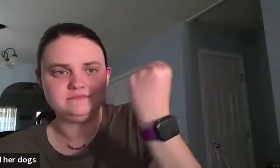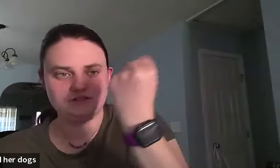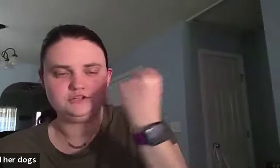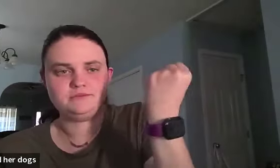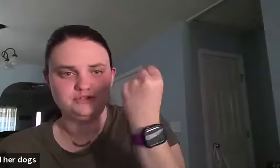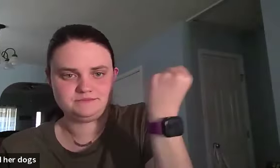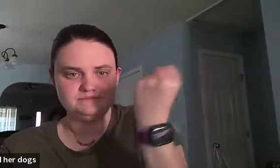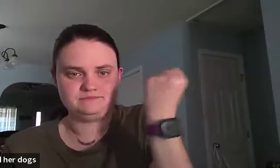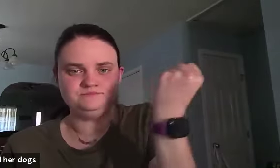and circular motion.